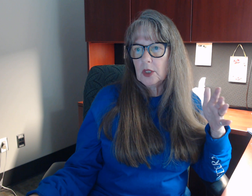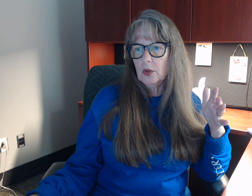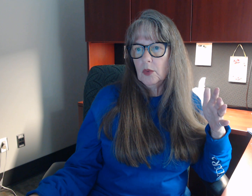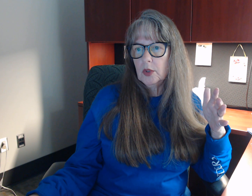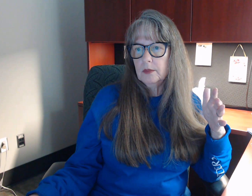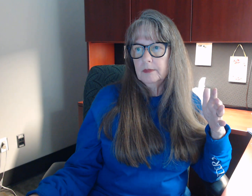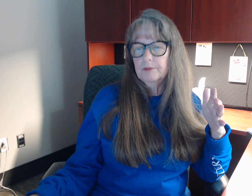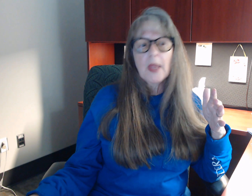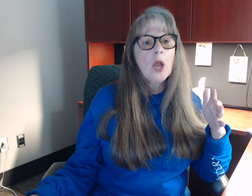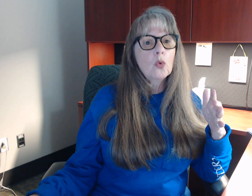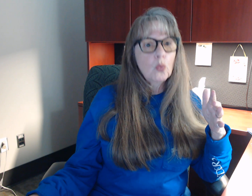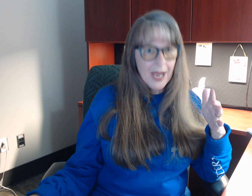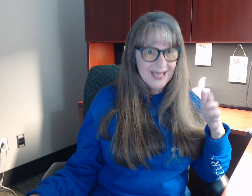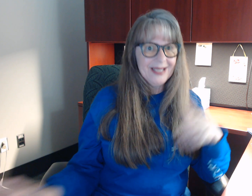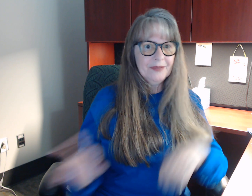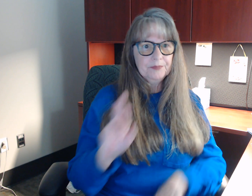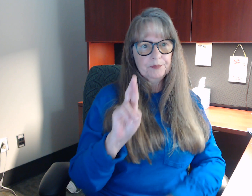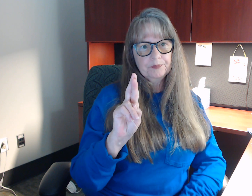word. Reckon.